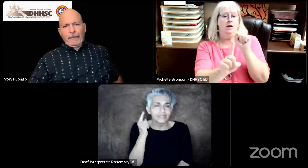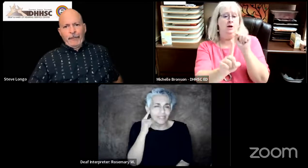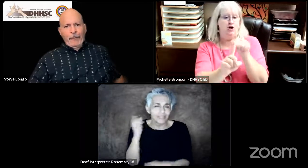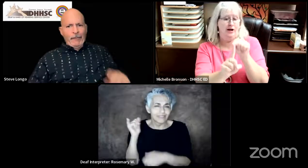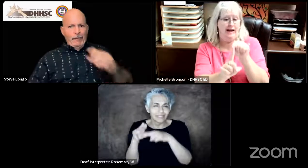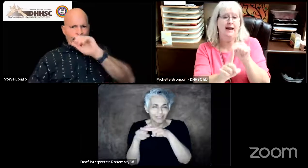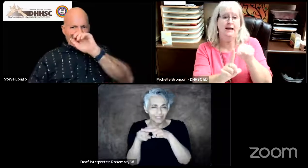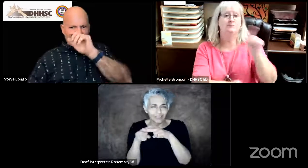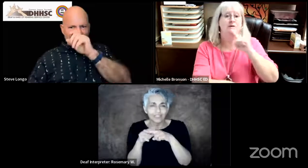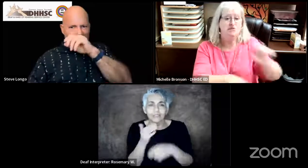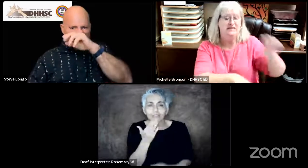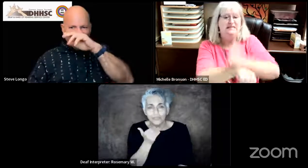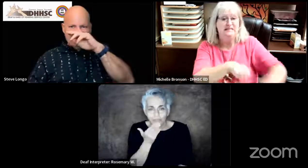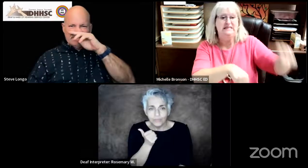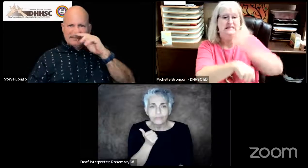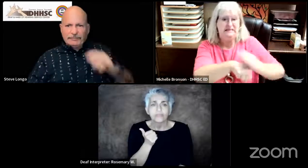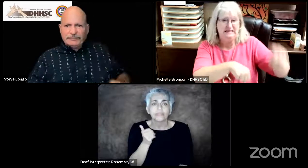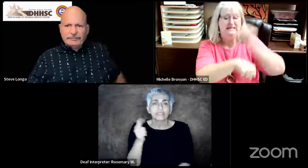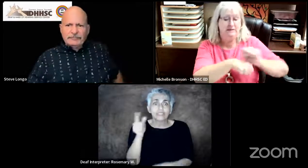bookkeeper,